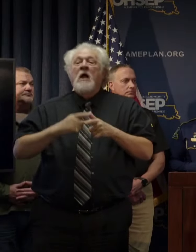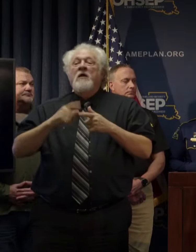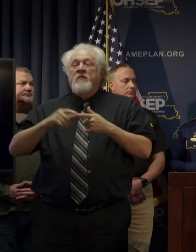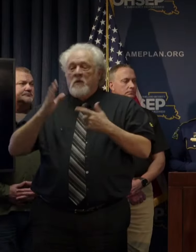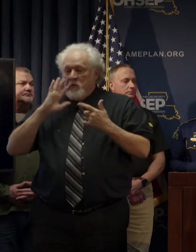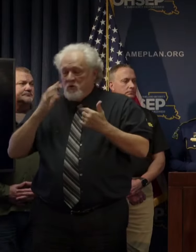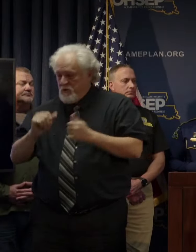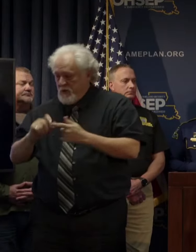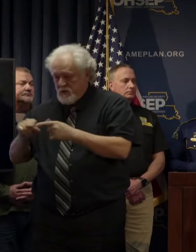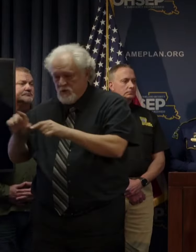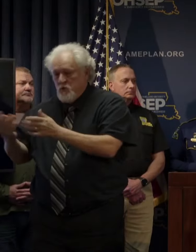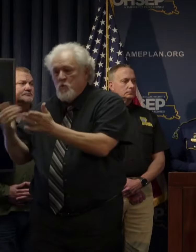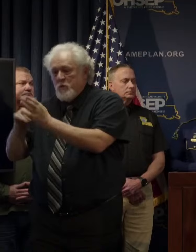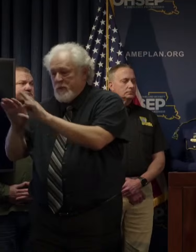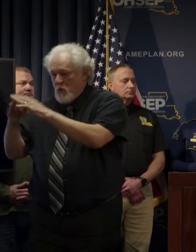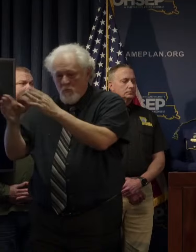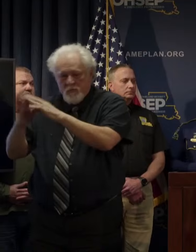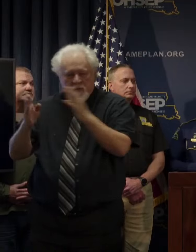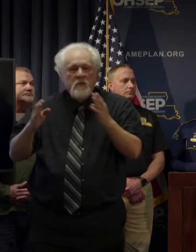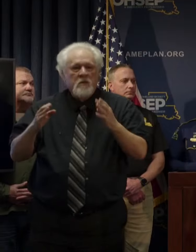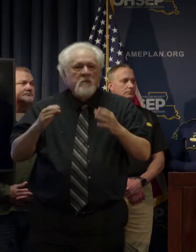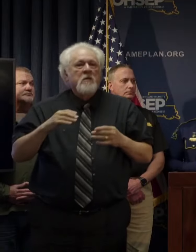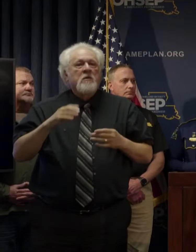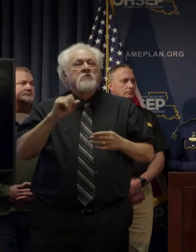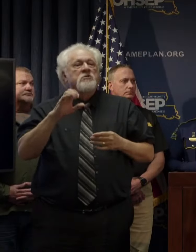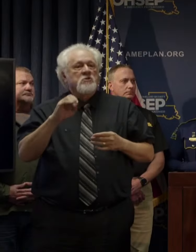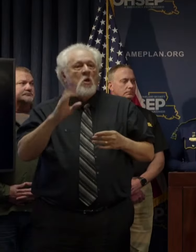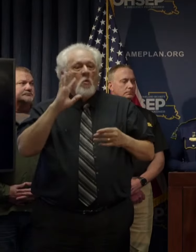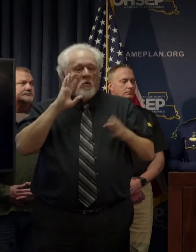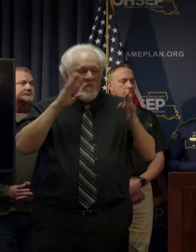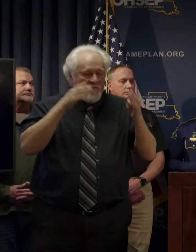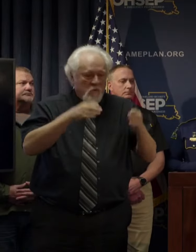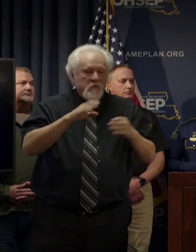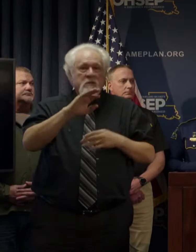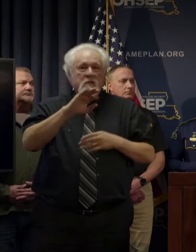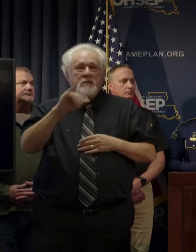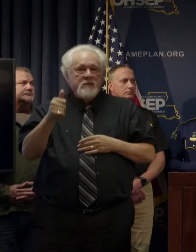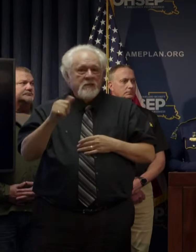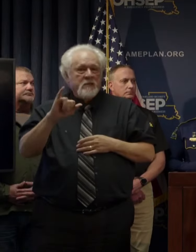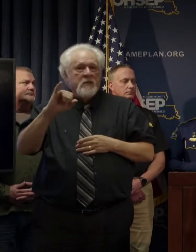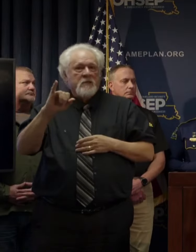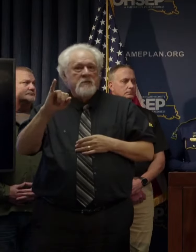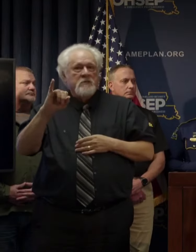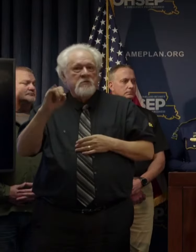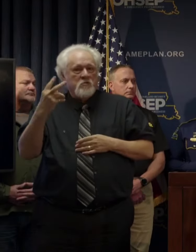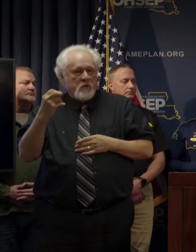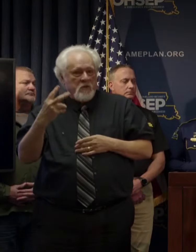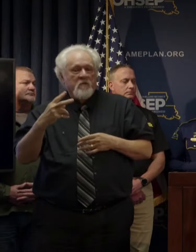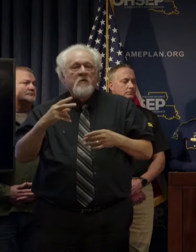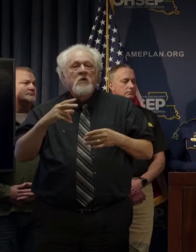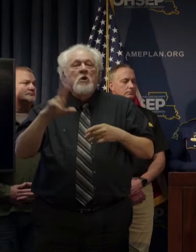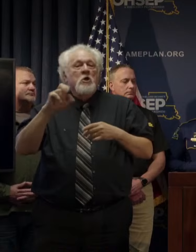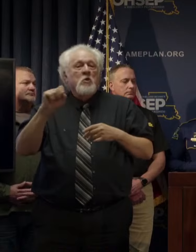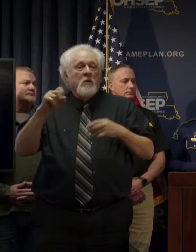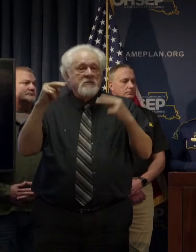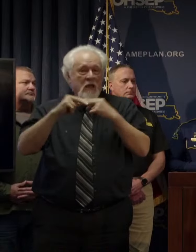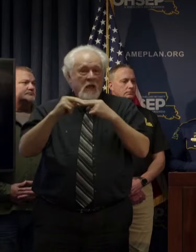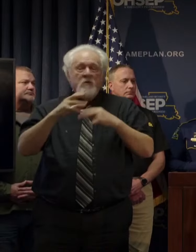reopen the highways in the same order. So we will focus on the interstates, the U.S. highways, and then the